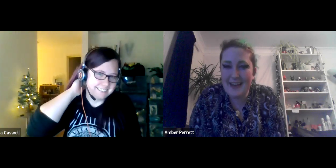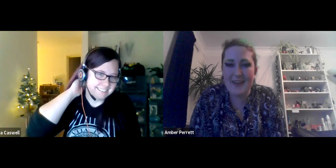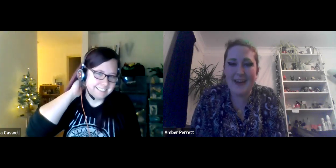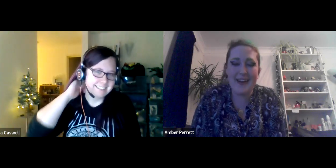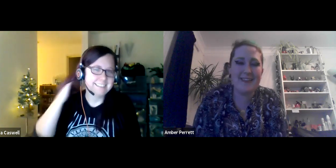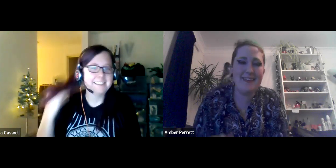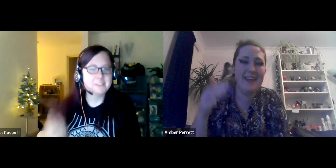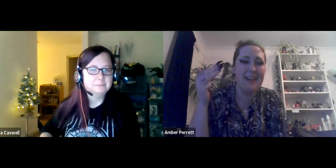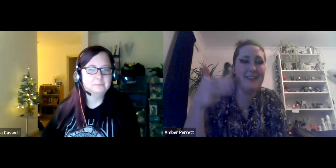Right.